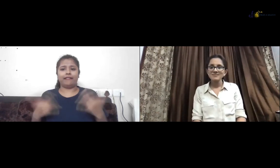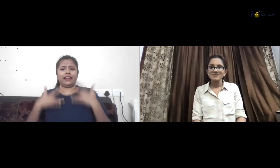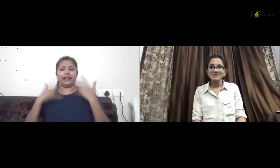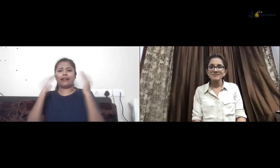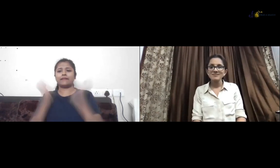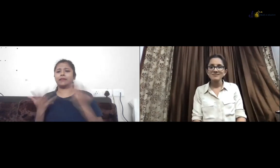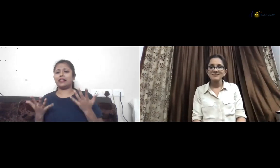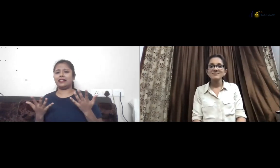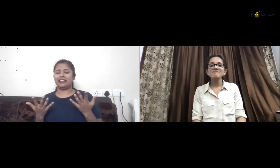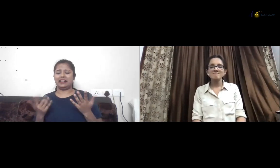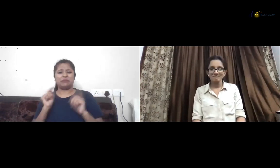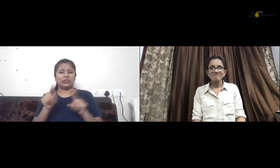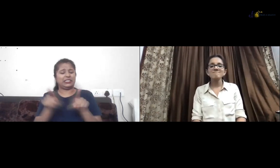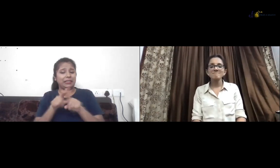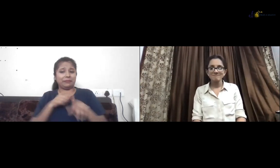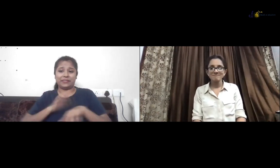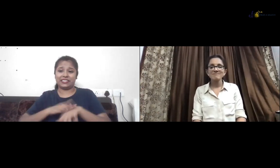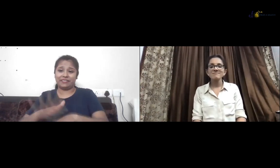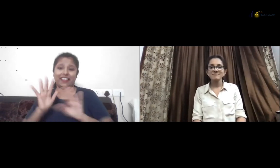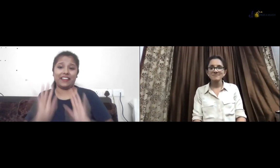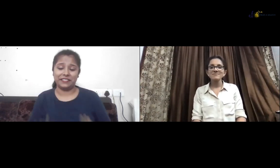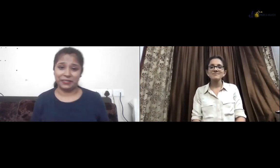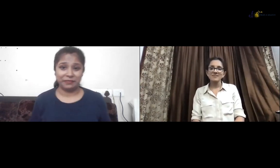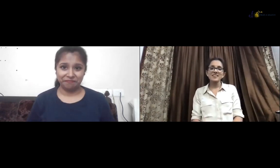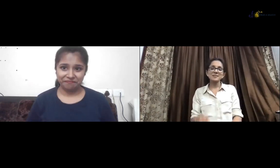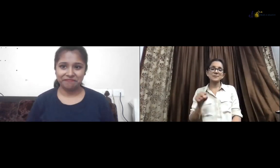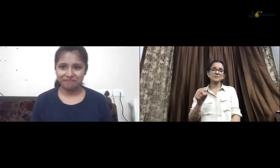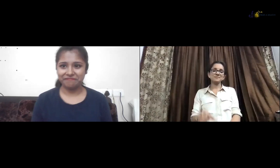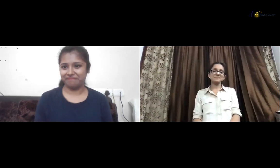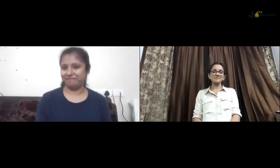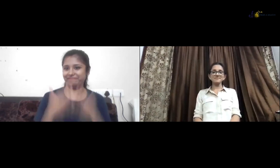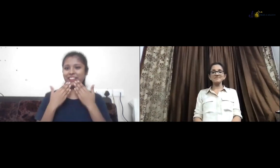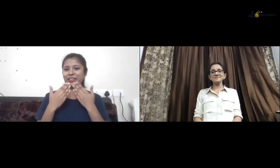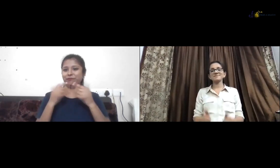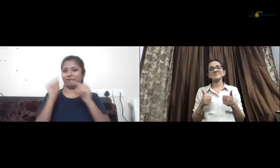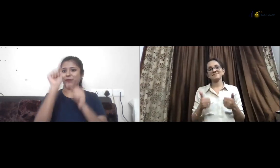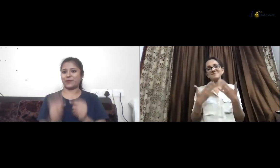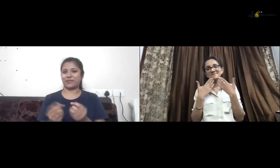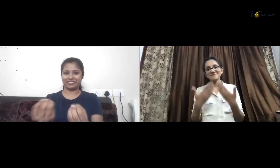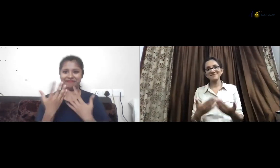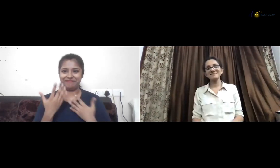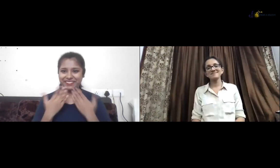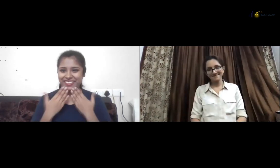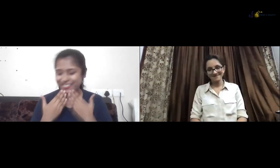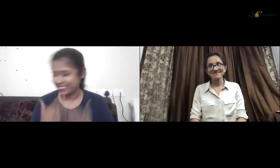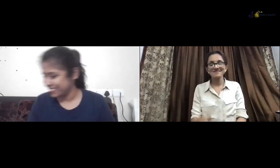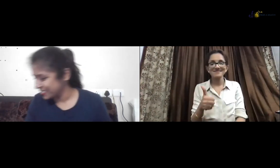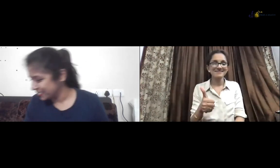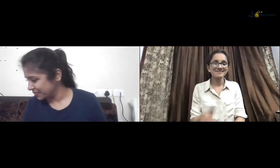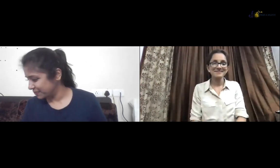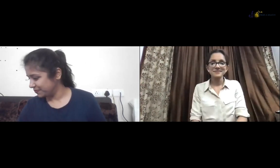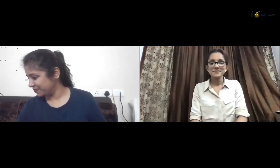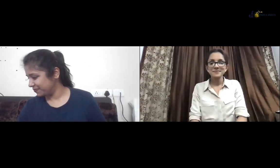do. Just How we love them. we love, yes. So it just take time. Thanks a lot,